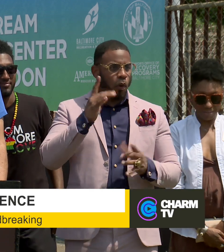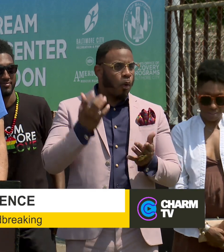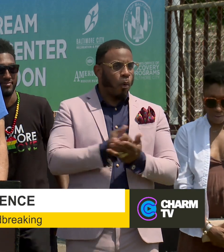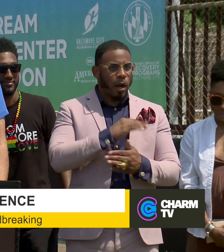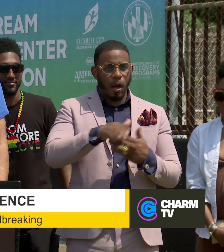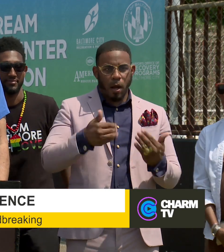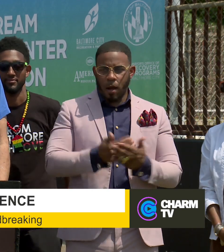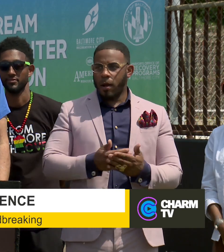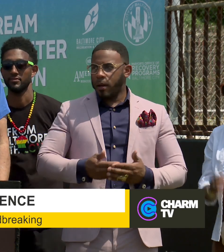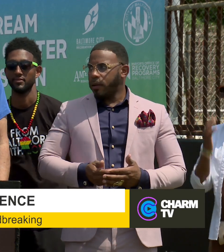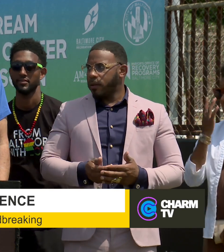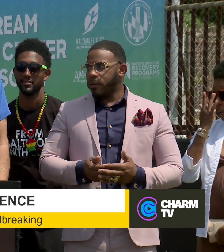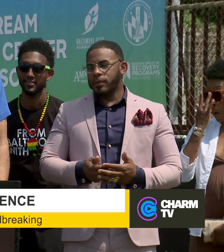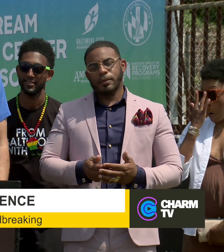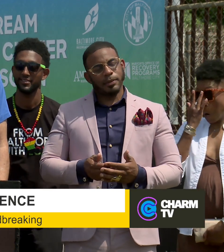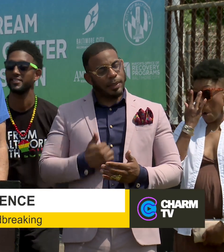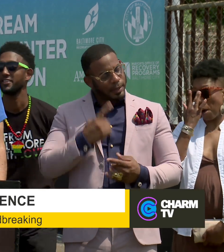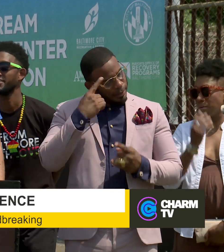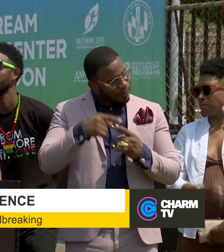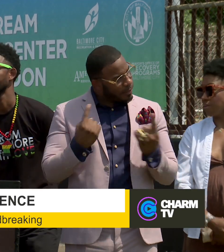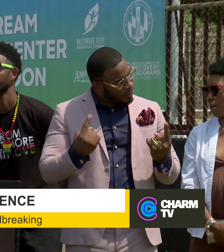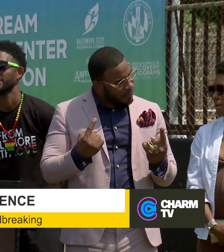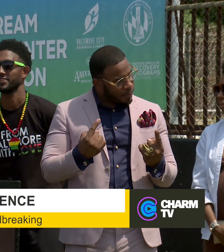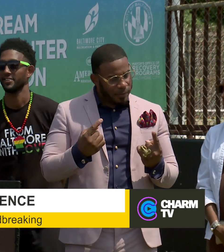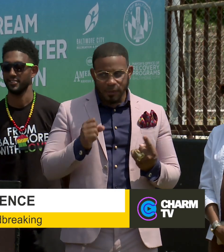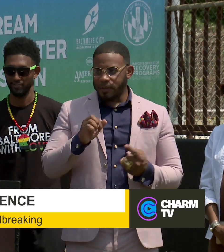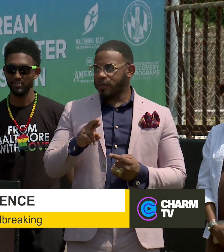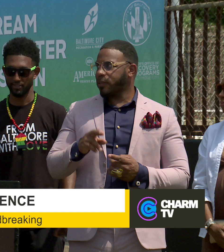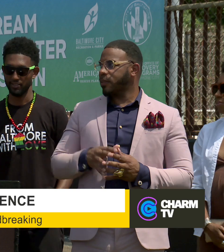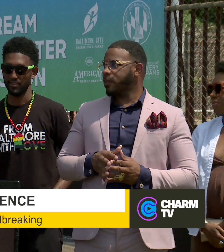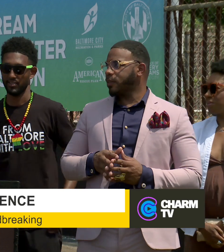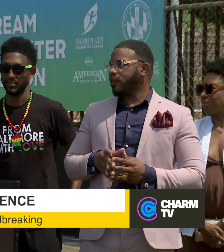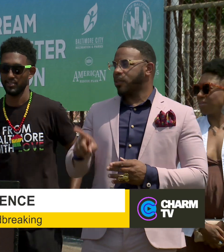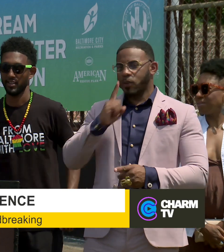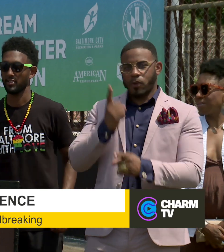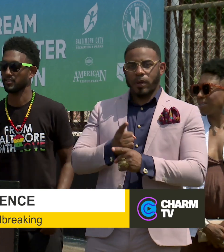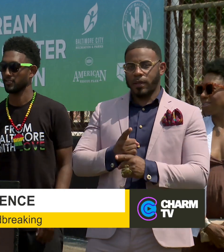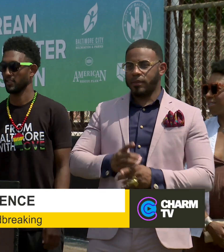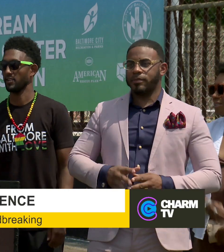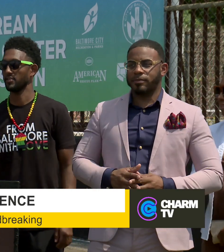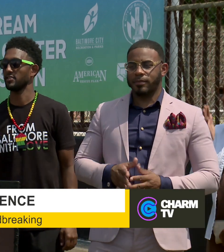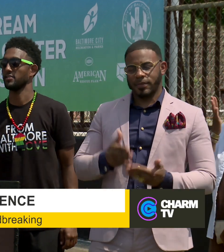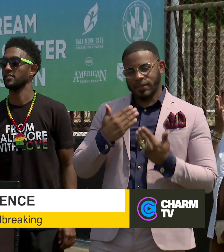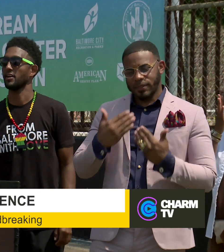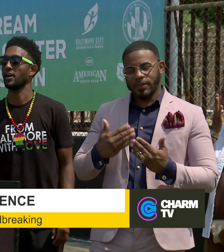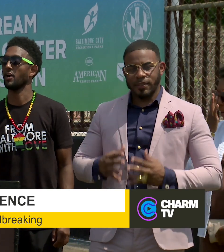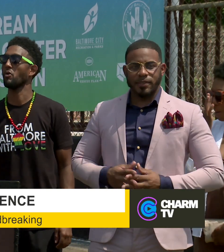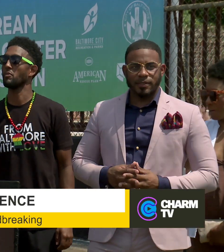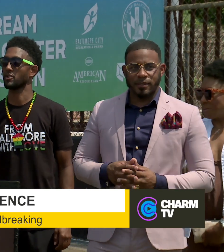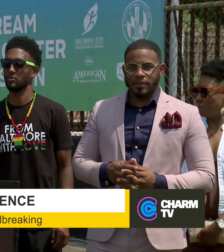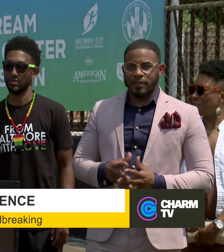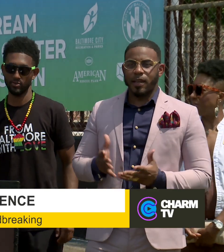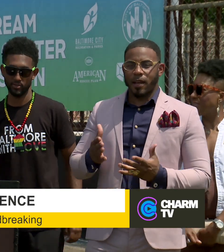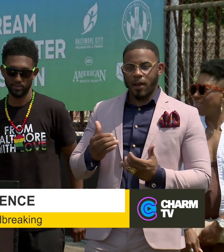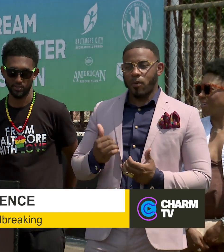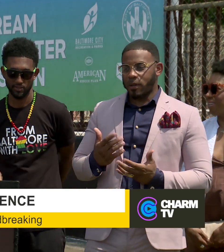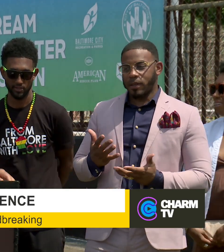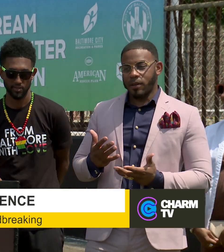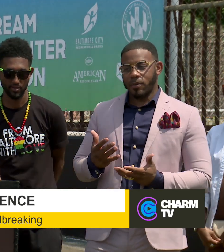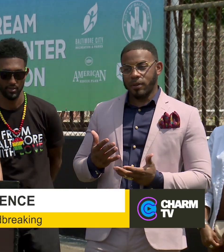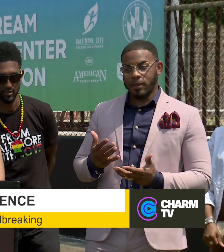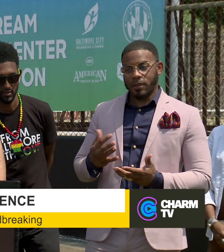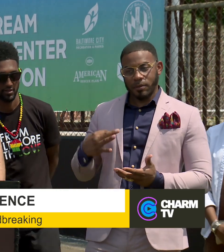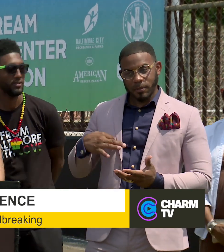win it all. I disagreed. Sir, you were right. Thank you. I want my Cocos.